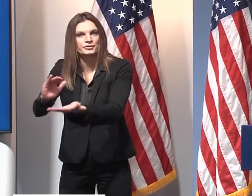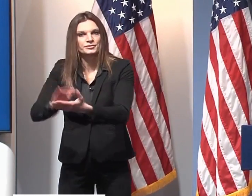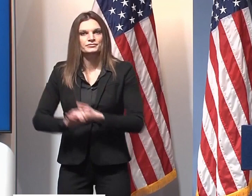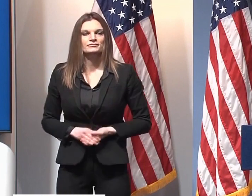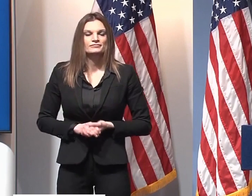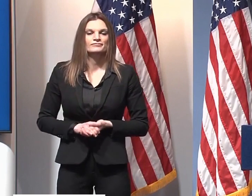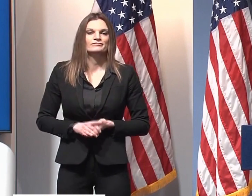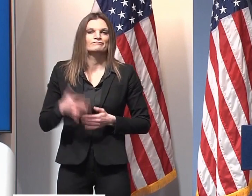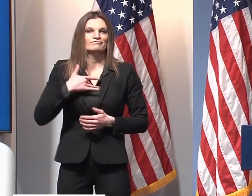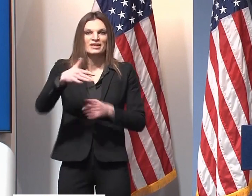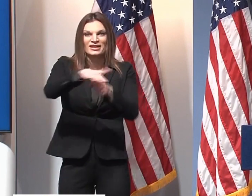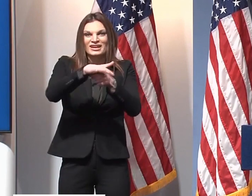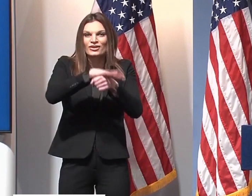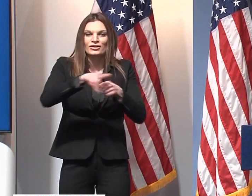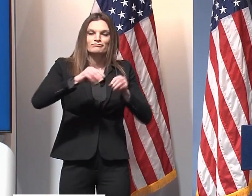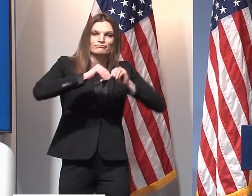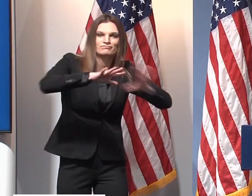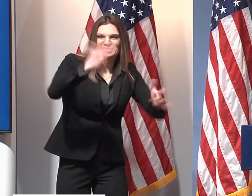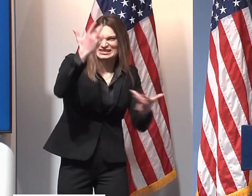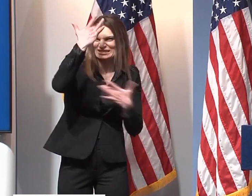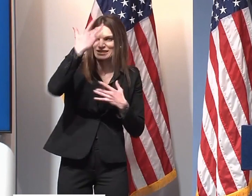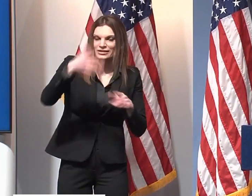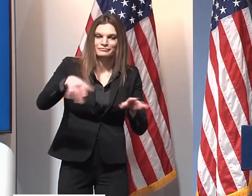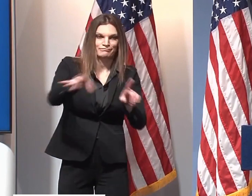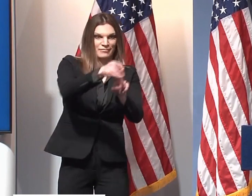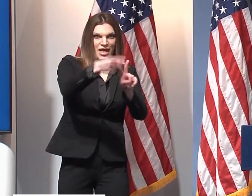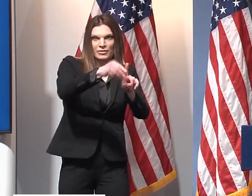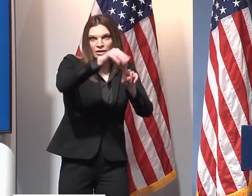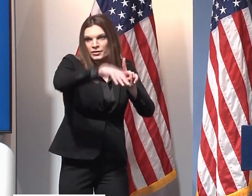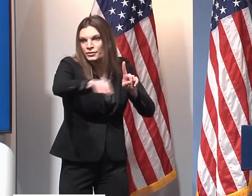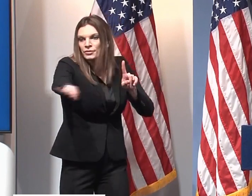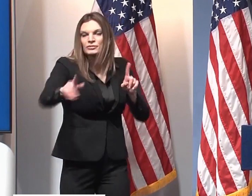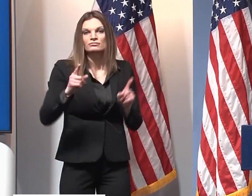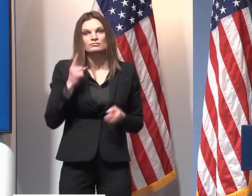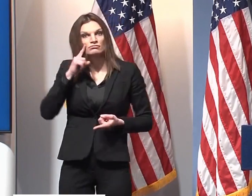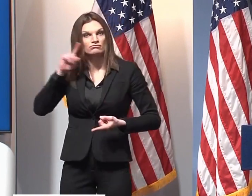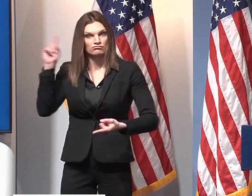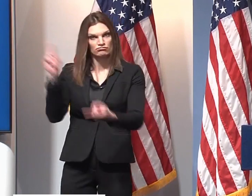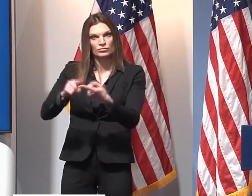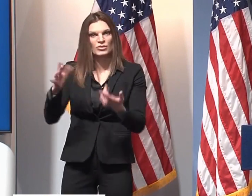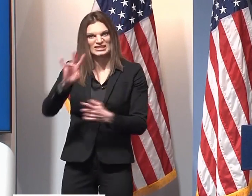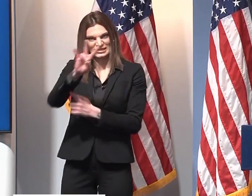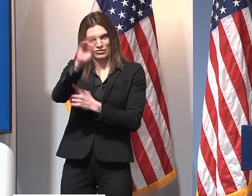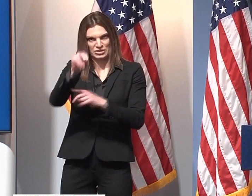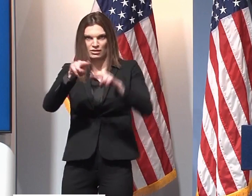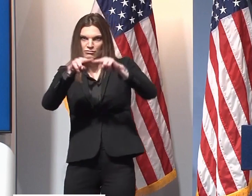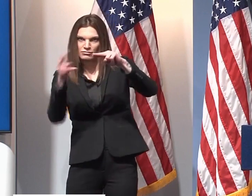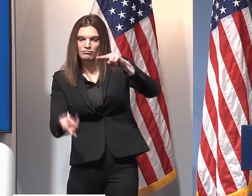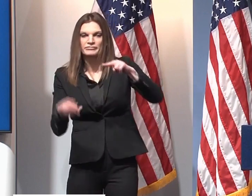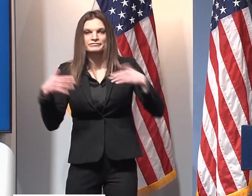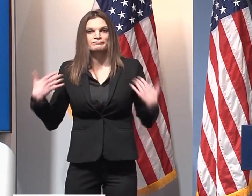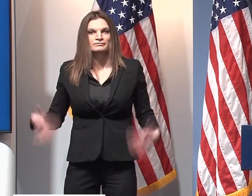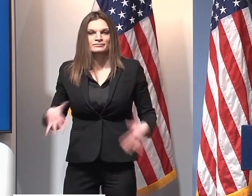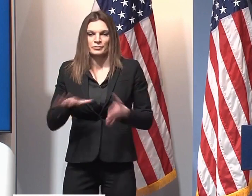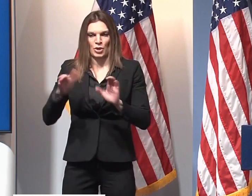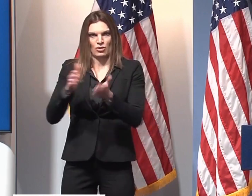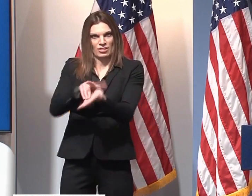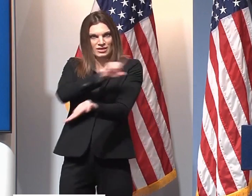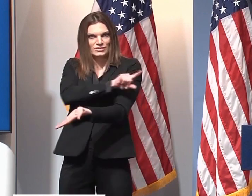number of active outbreaks that local health departments are investigating is down 7% from the previous